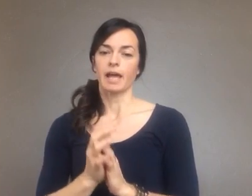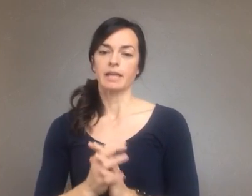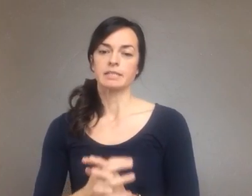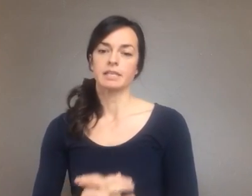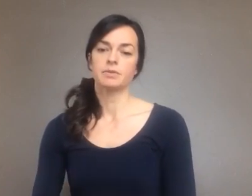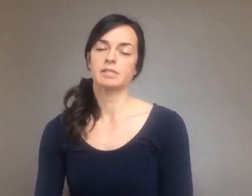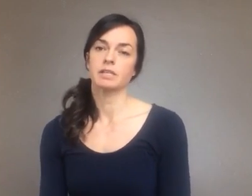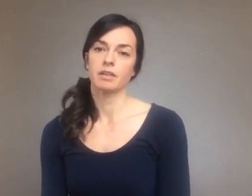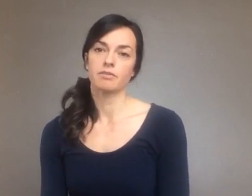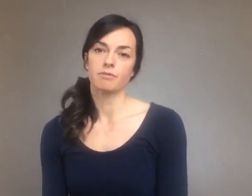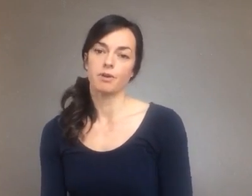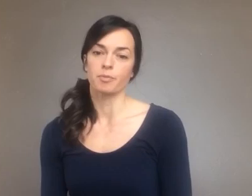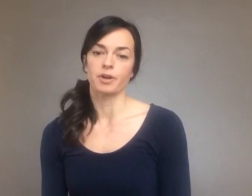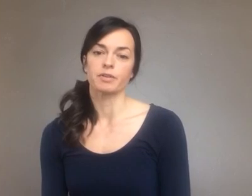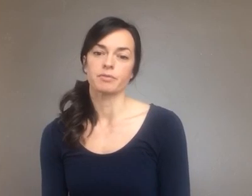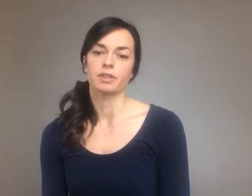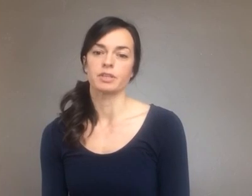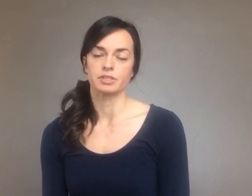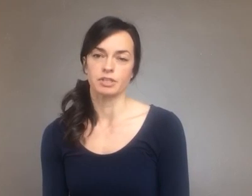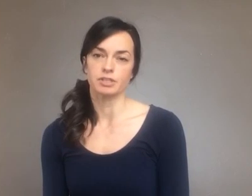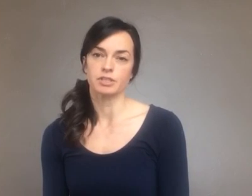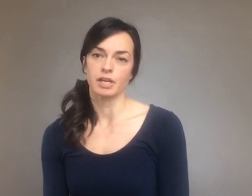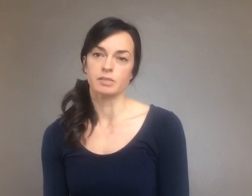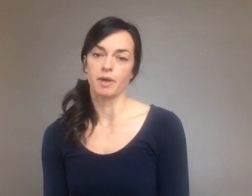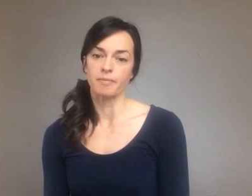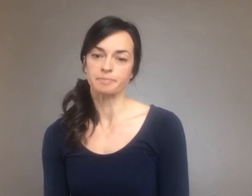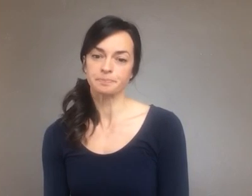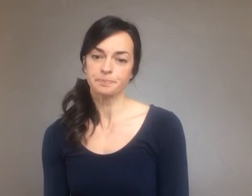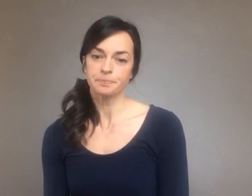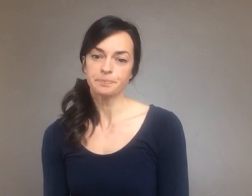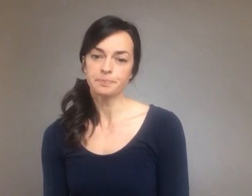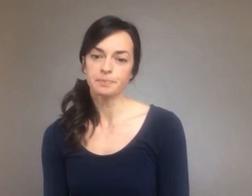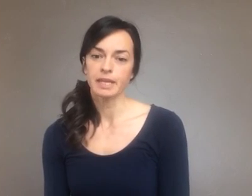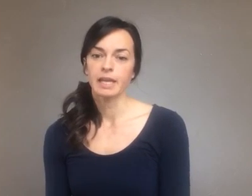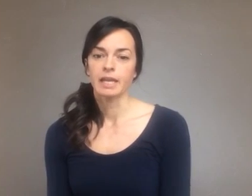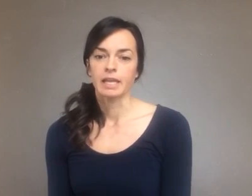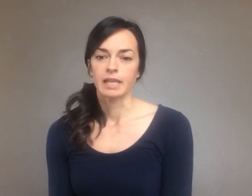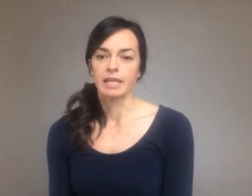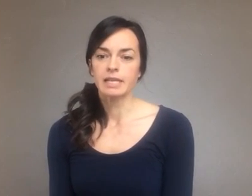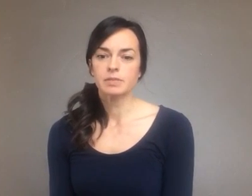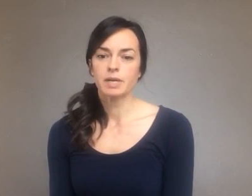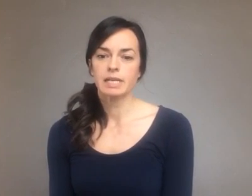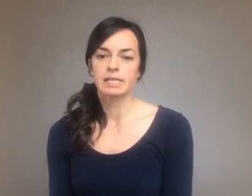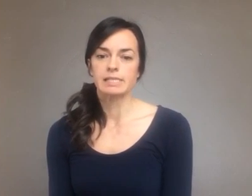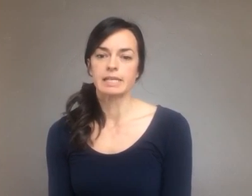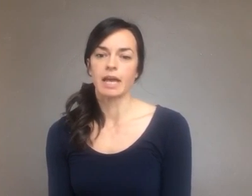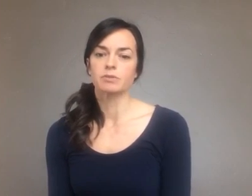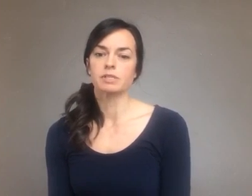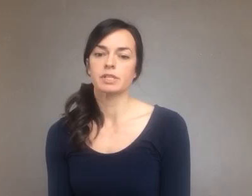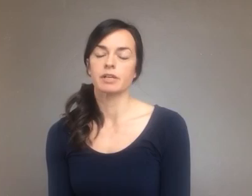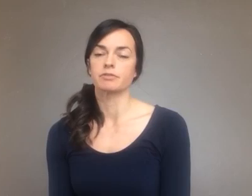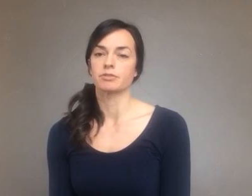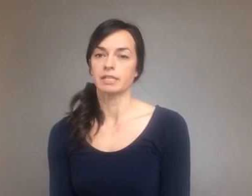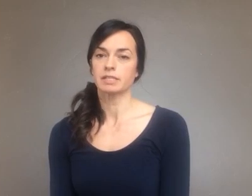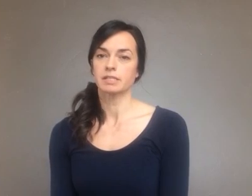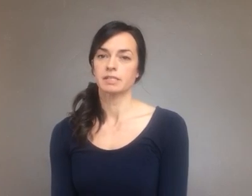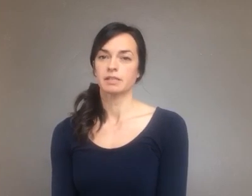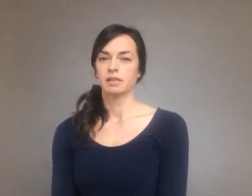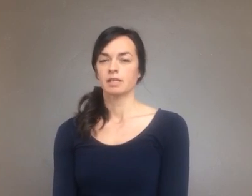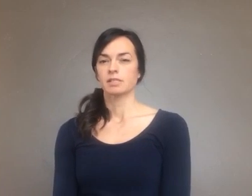And he was another reformer within the church as well. The next one is the Council of Trent. So